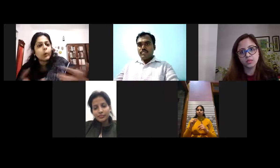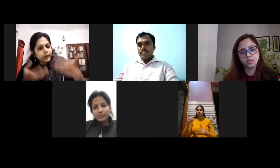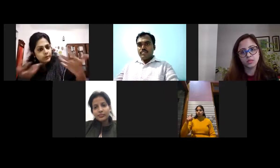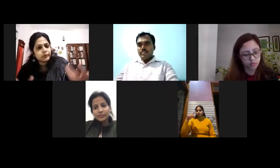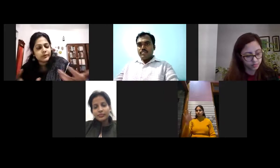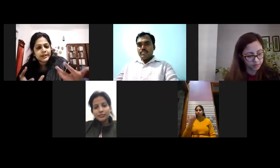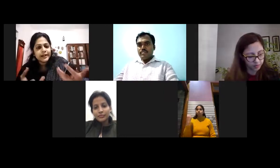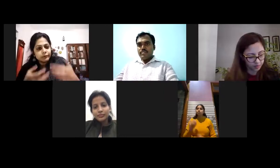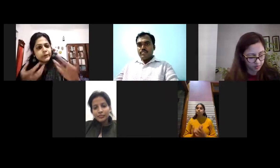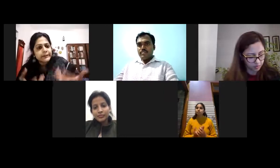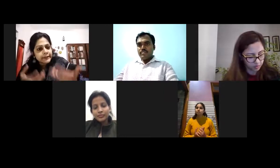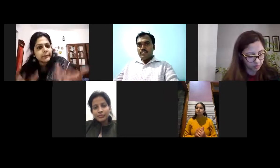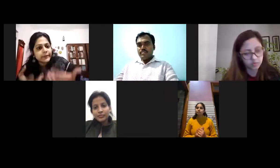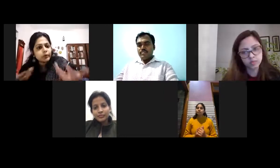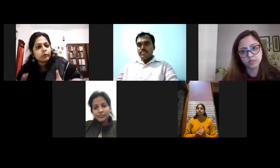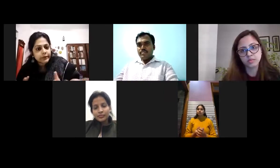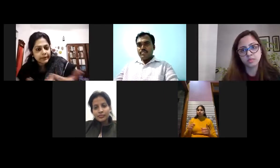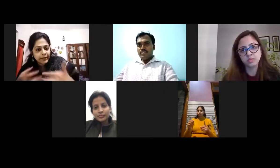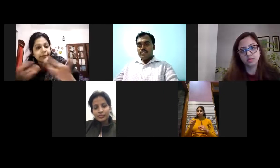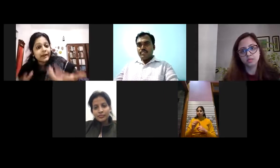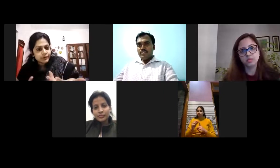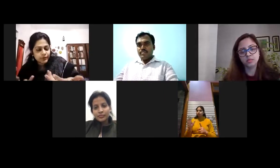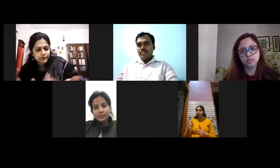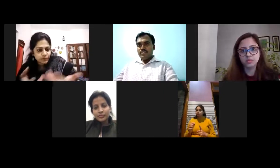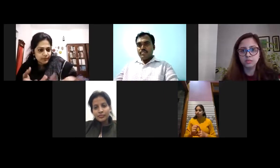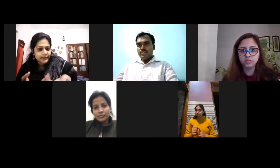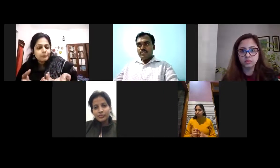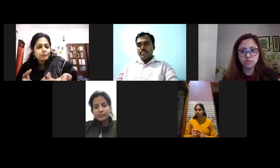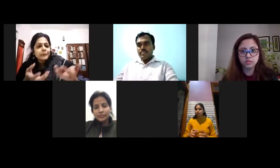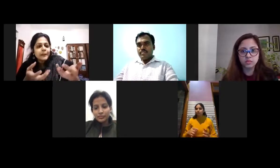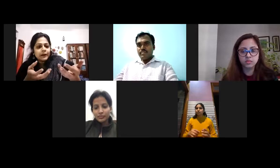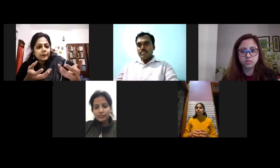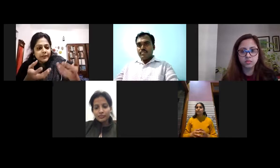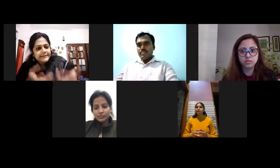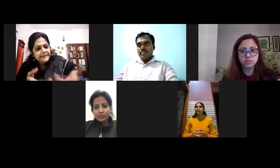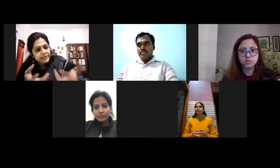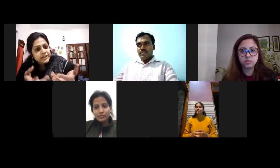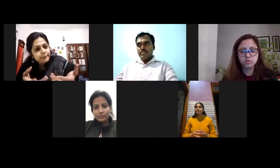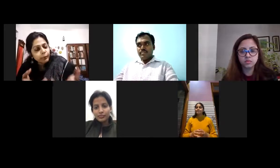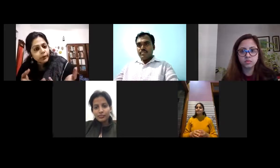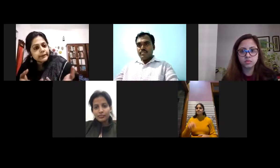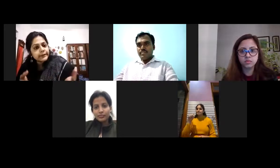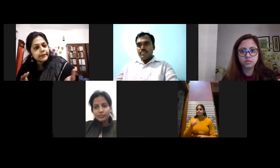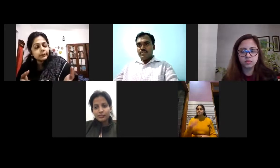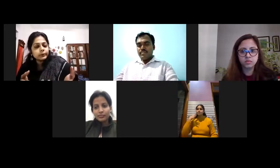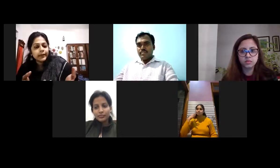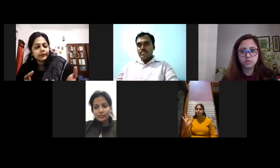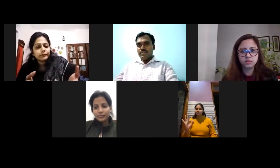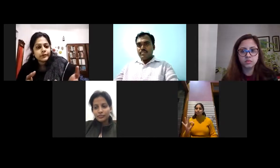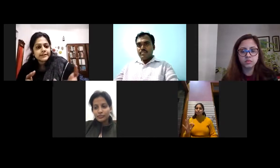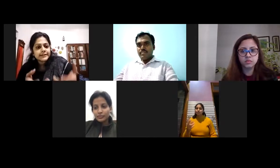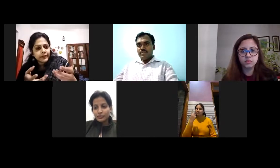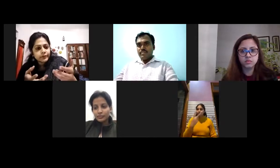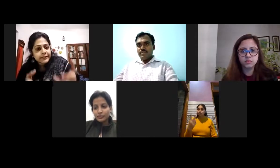owing to, of course, the kind of political comment that the novel unravels for us, which is why there's such an important need to look at,